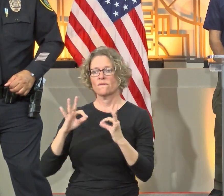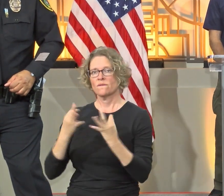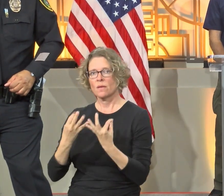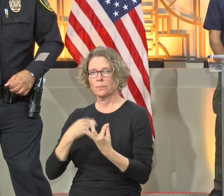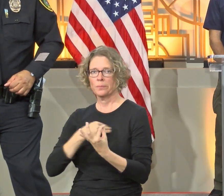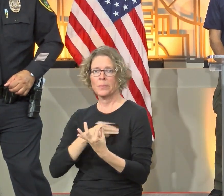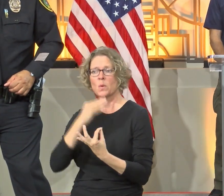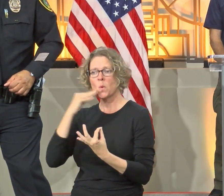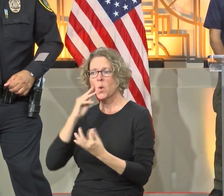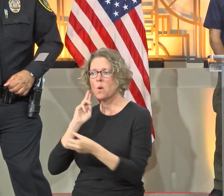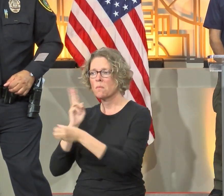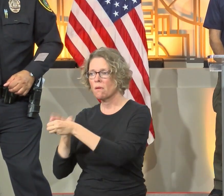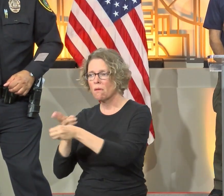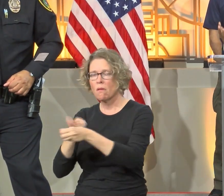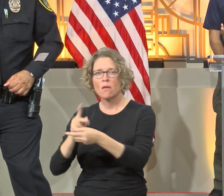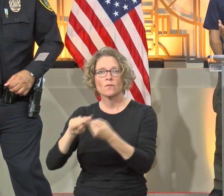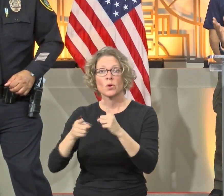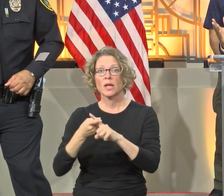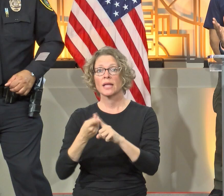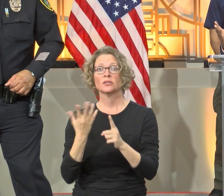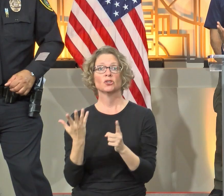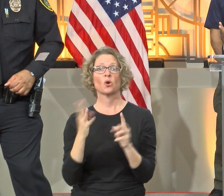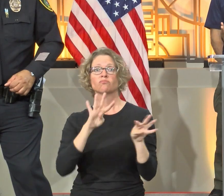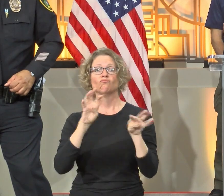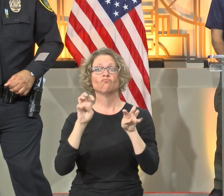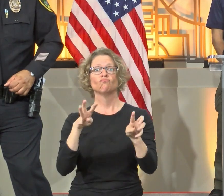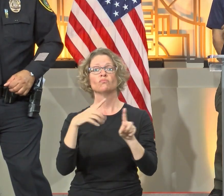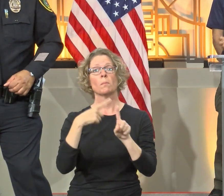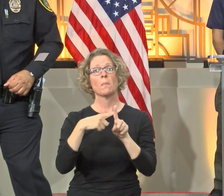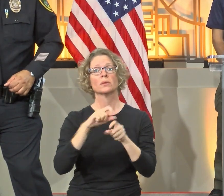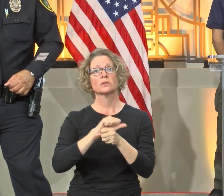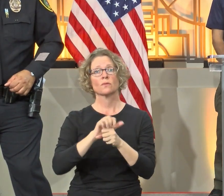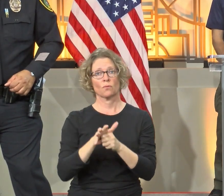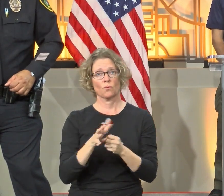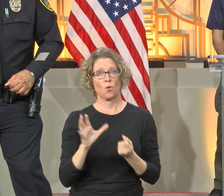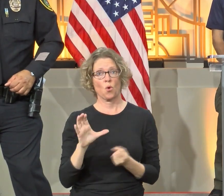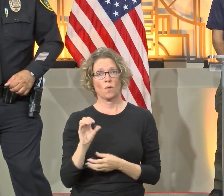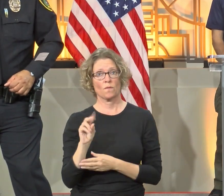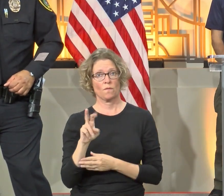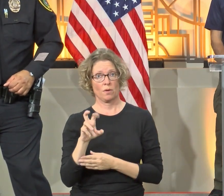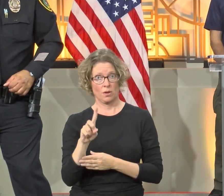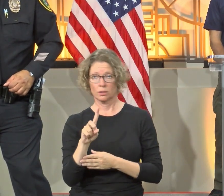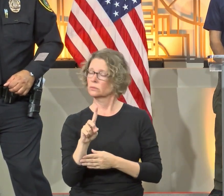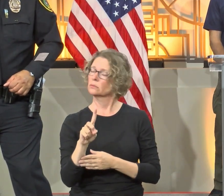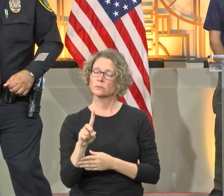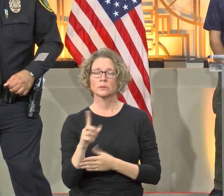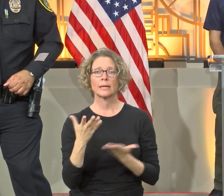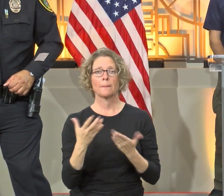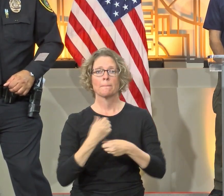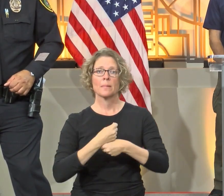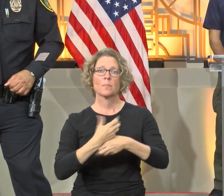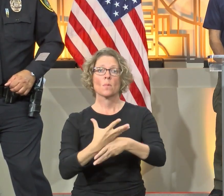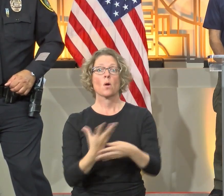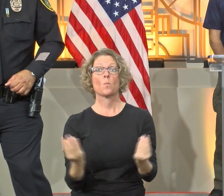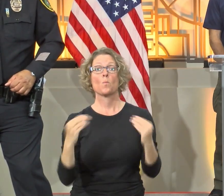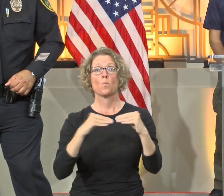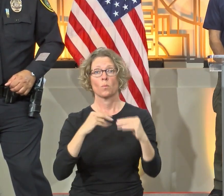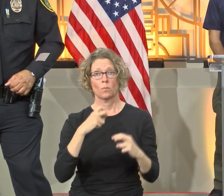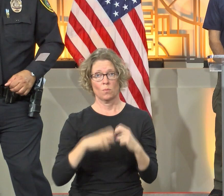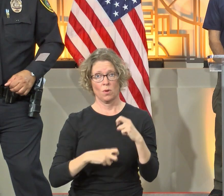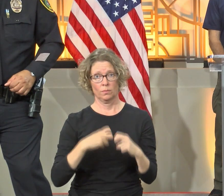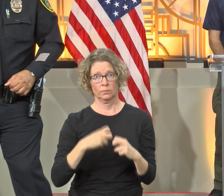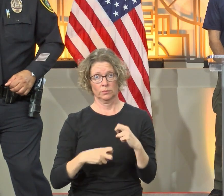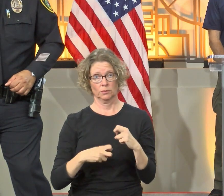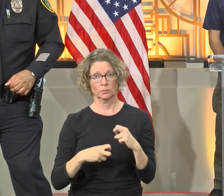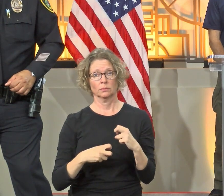to friends, and you don't know your status, and potentially could cause even greater problems